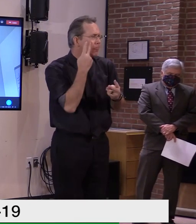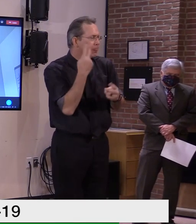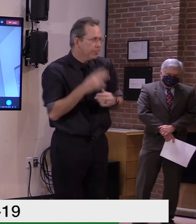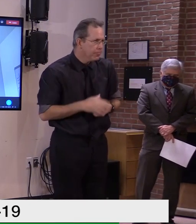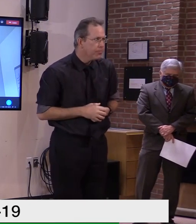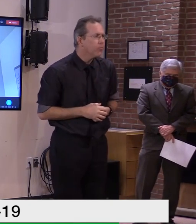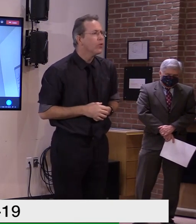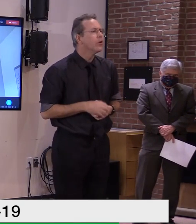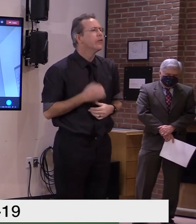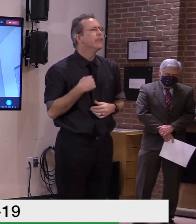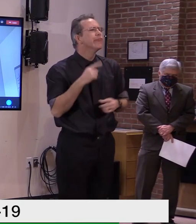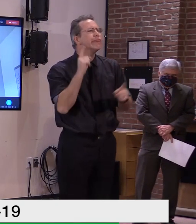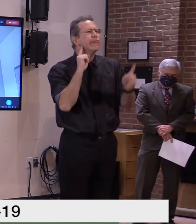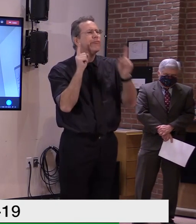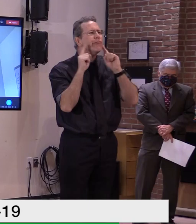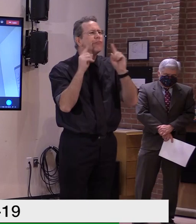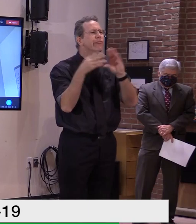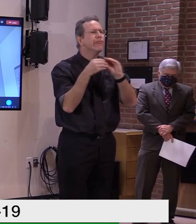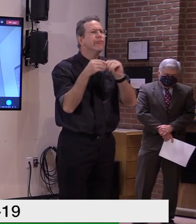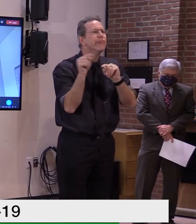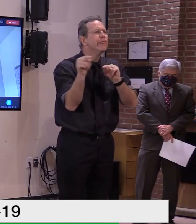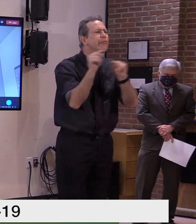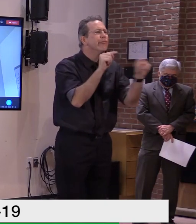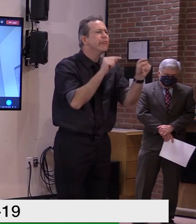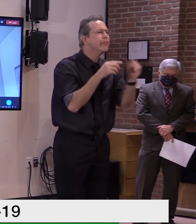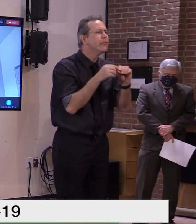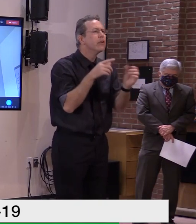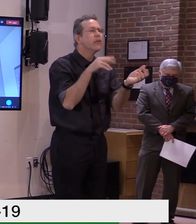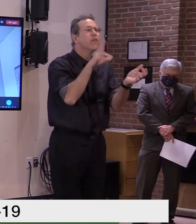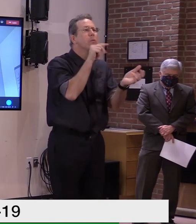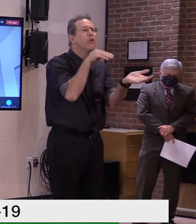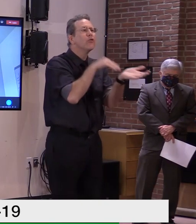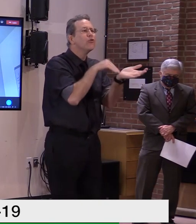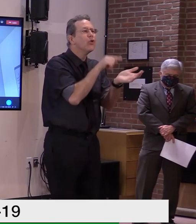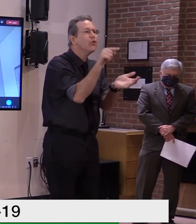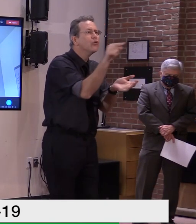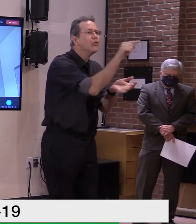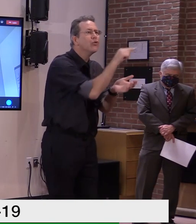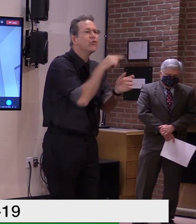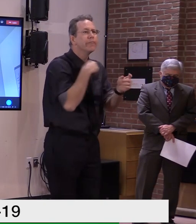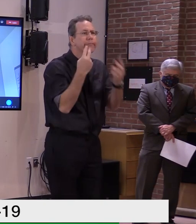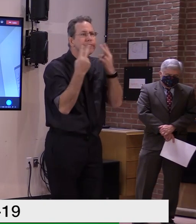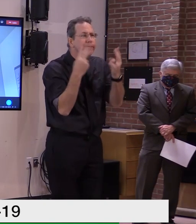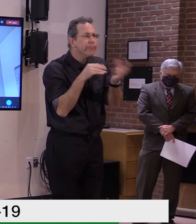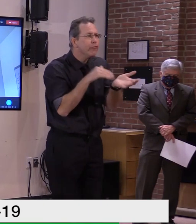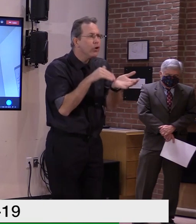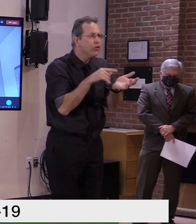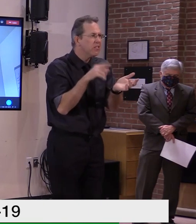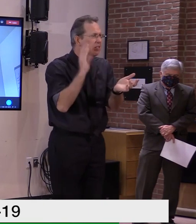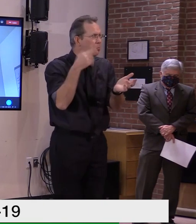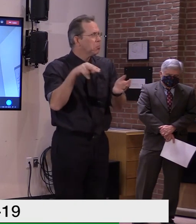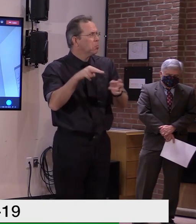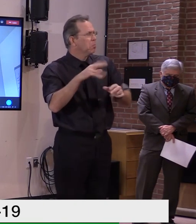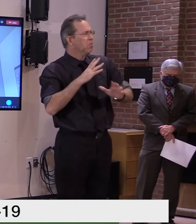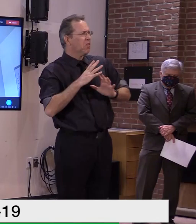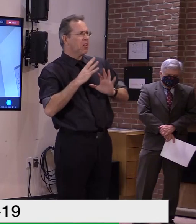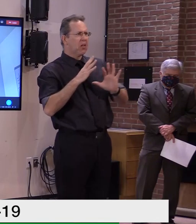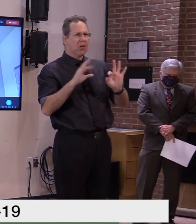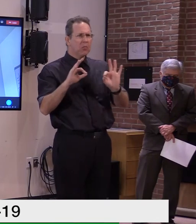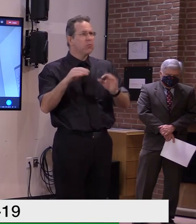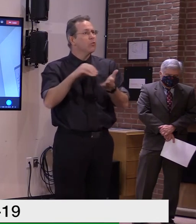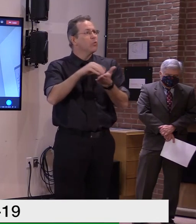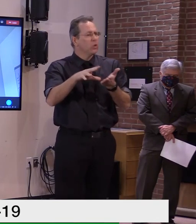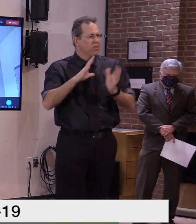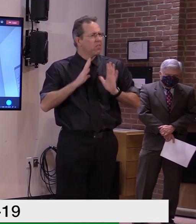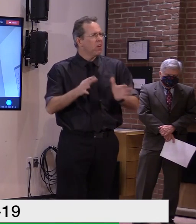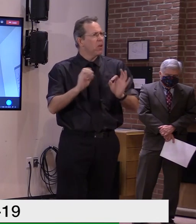community, that the conditions in Vermont have been very conducive for in-person instruction. In addition to the educational reasons for